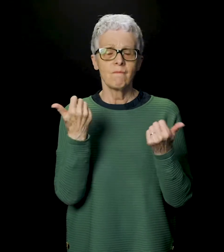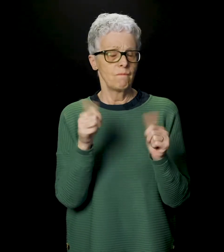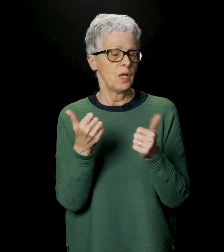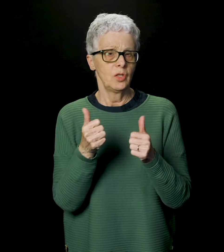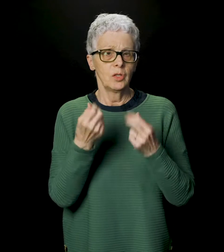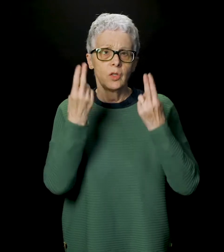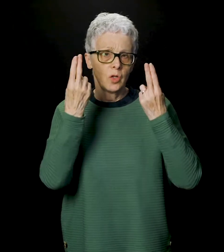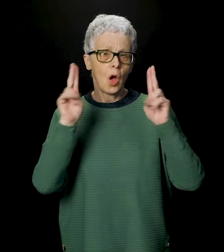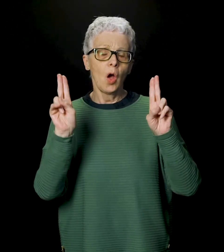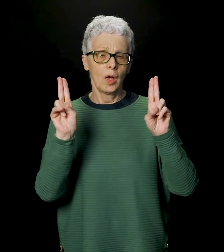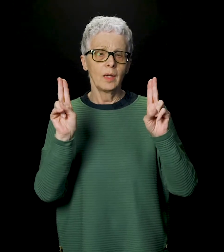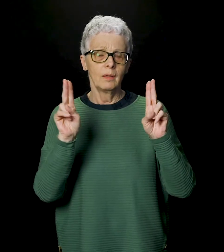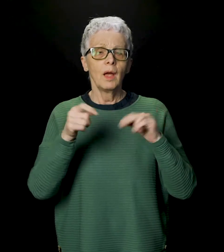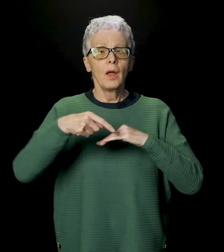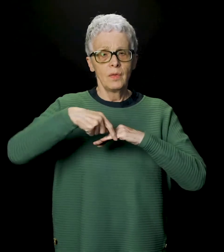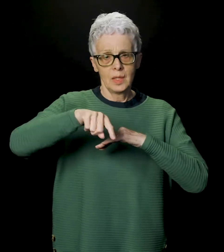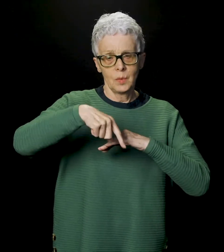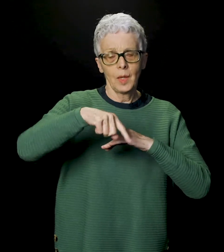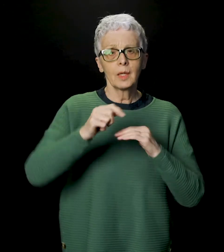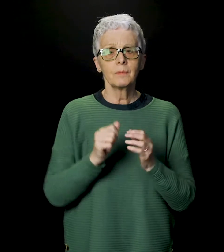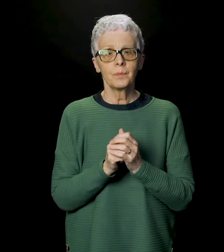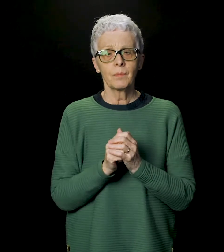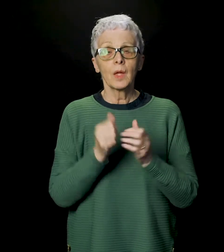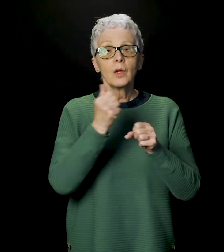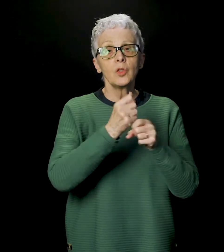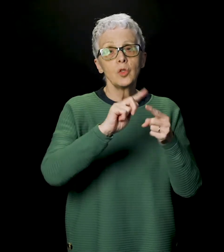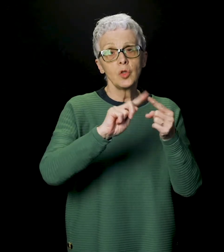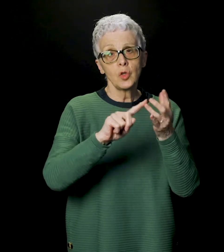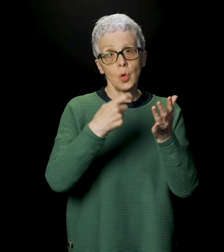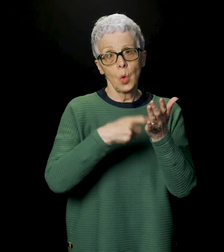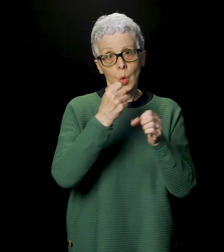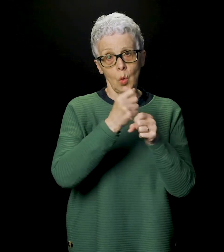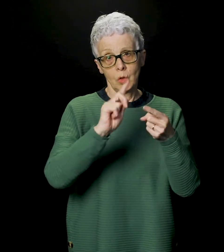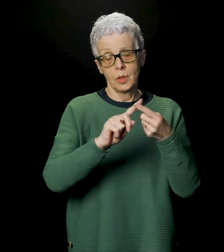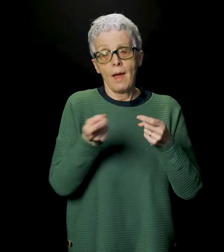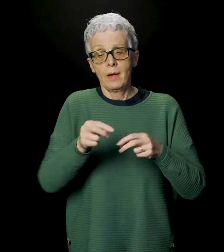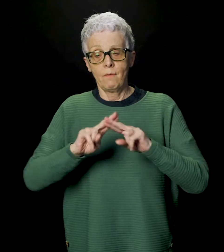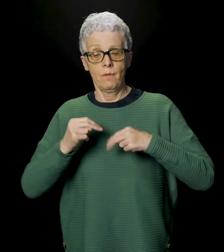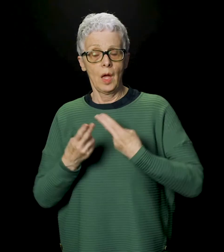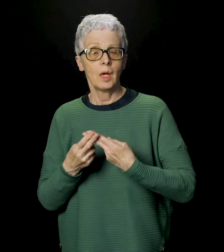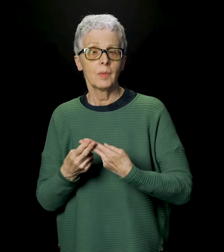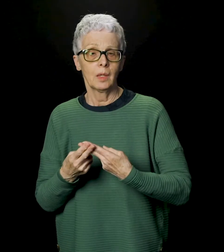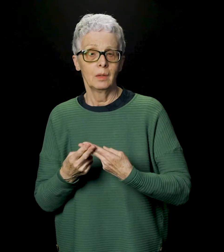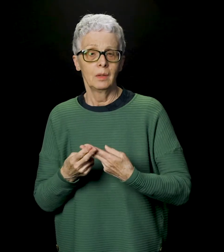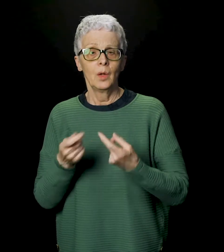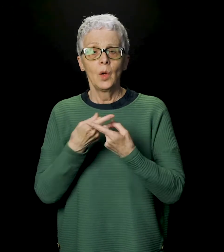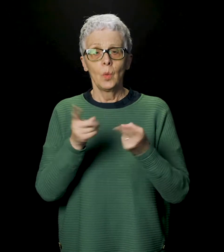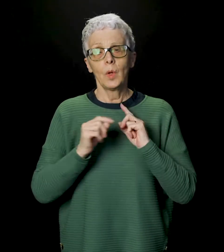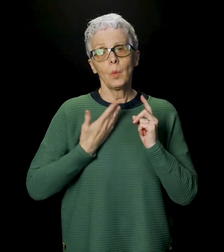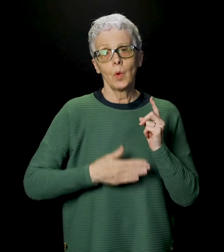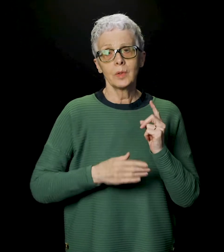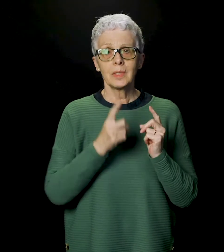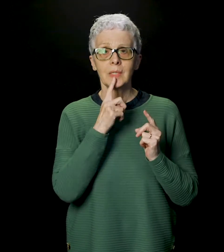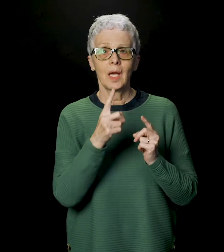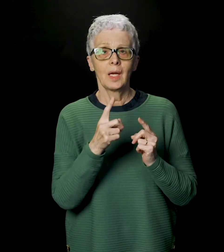end during this week. George, her husband and the family, we want to